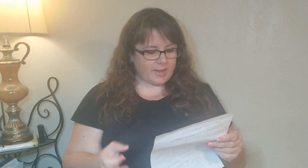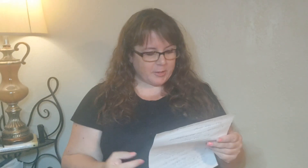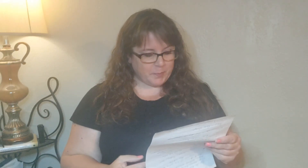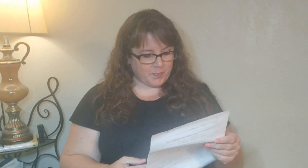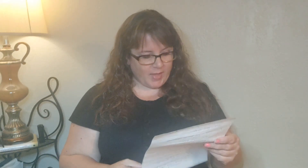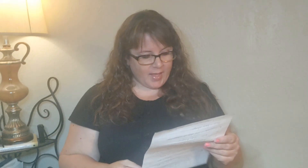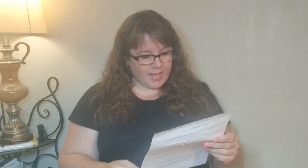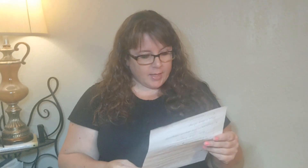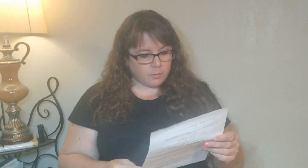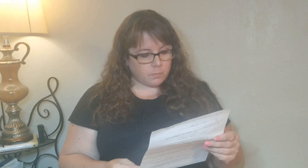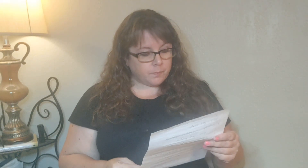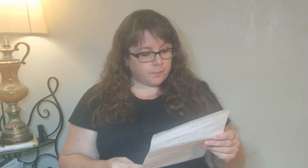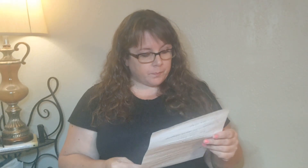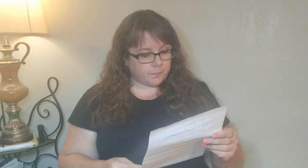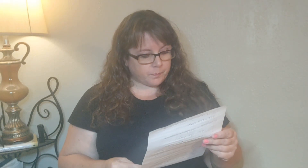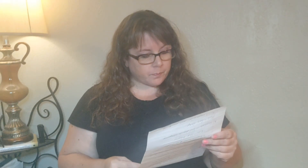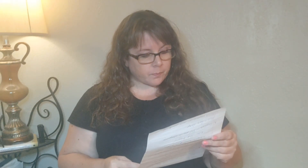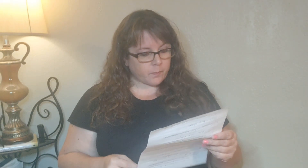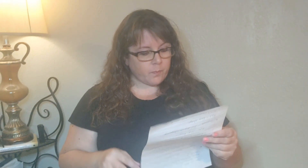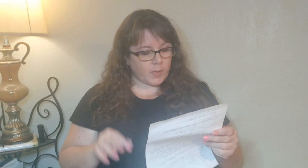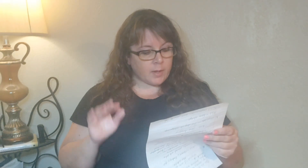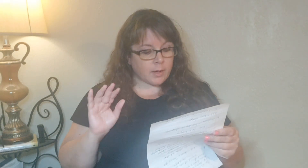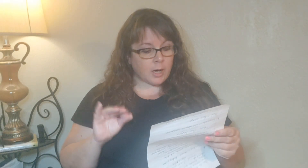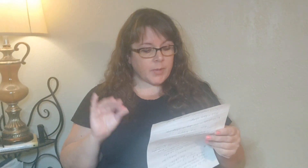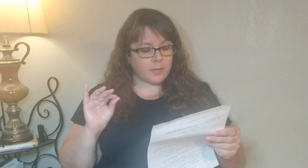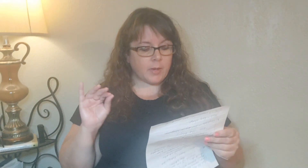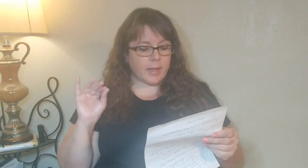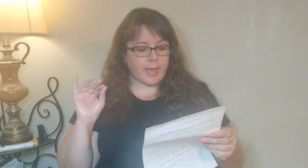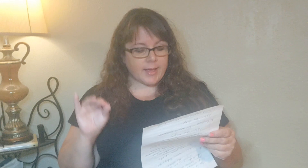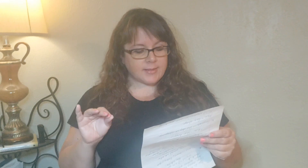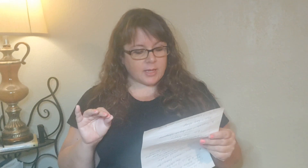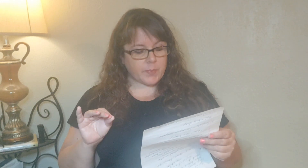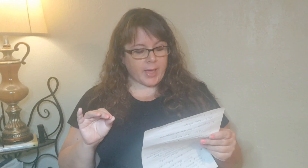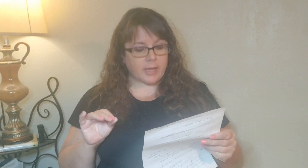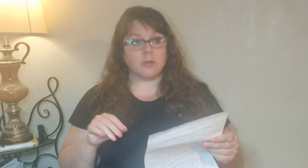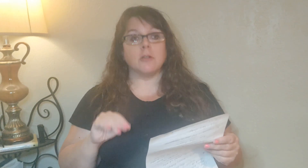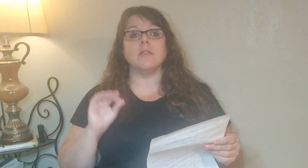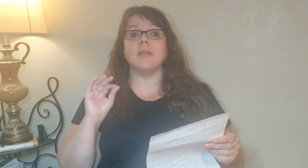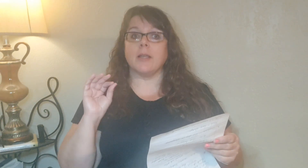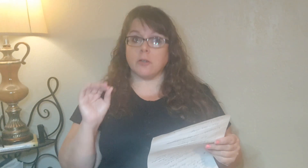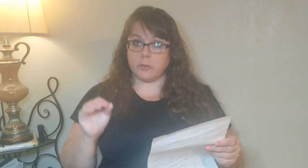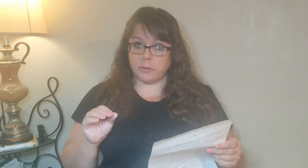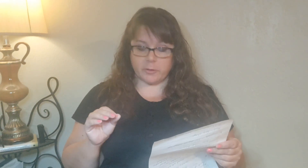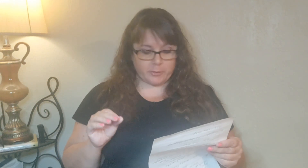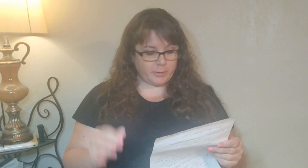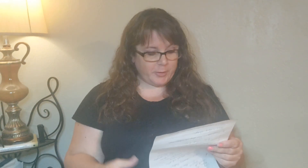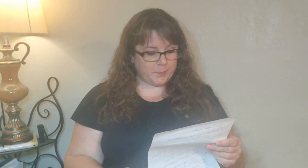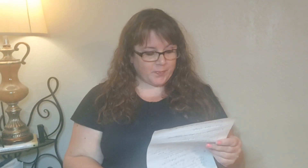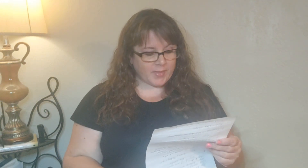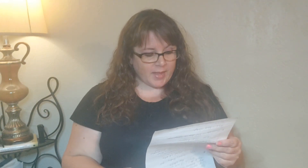ASL. Common ASL patterns include